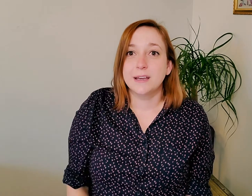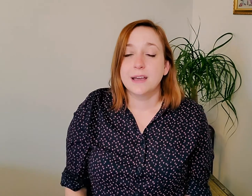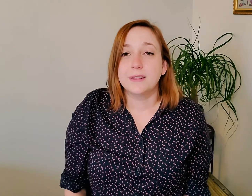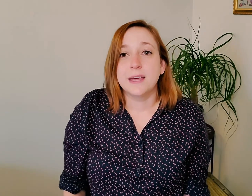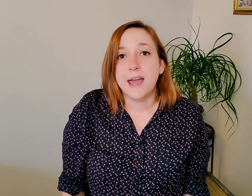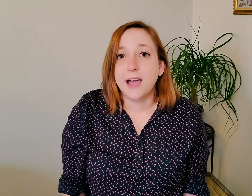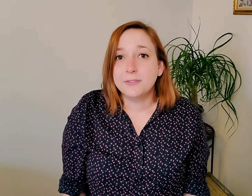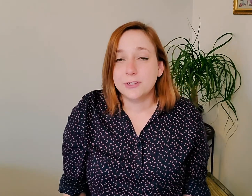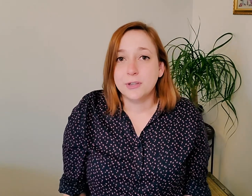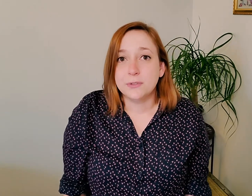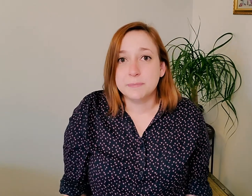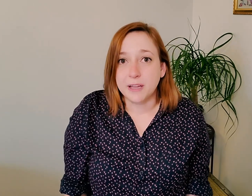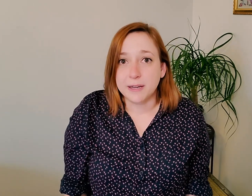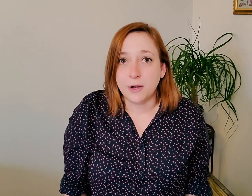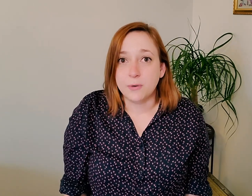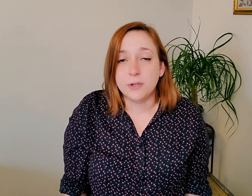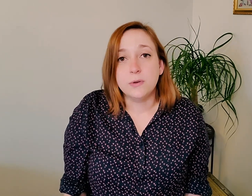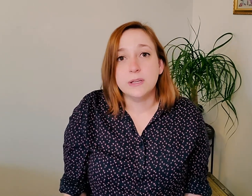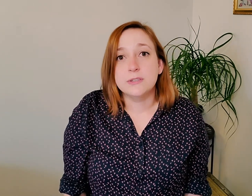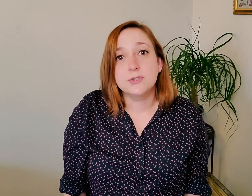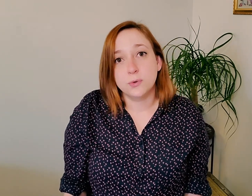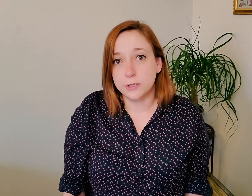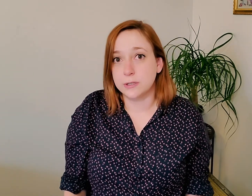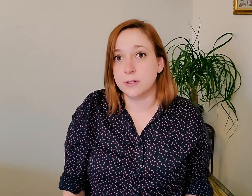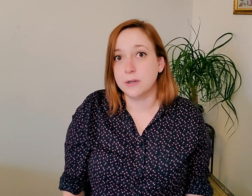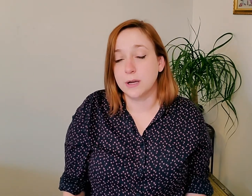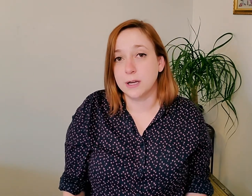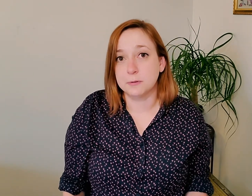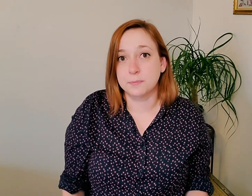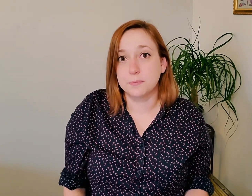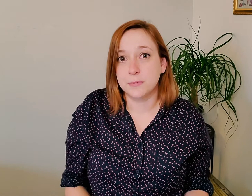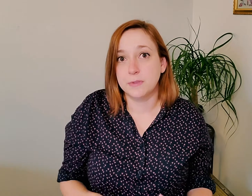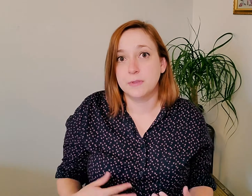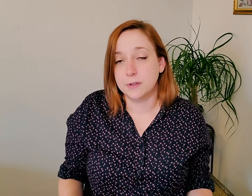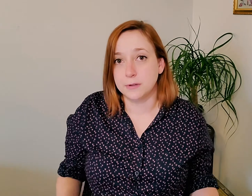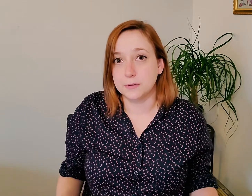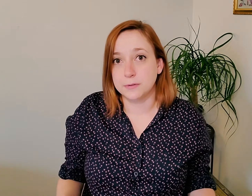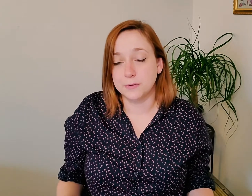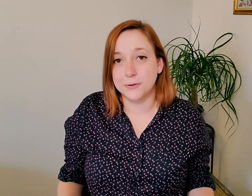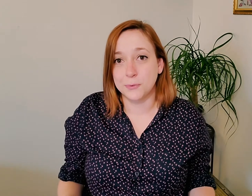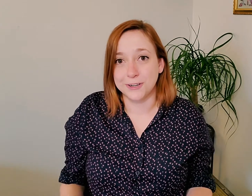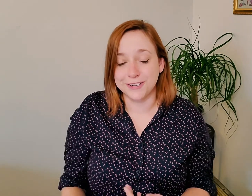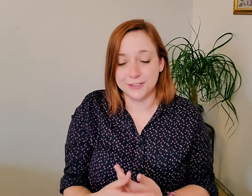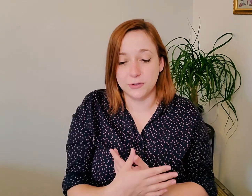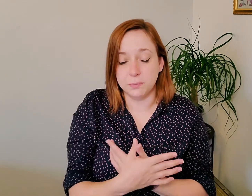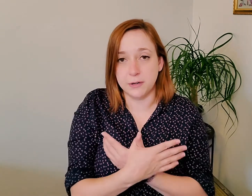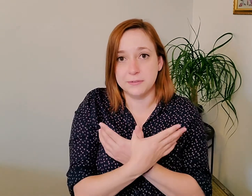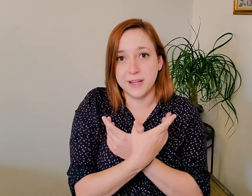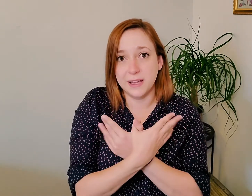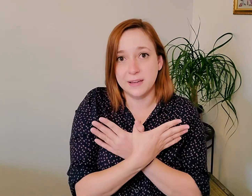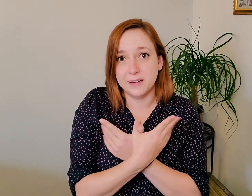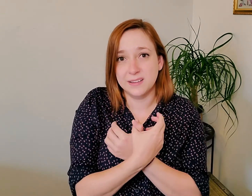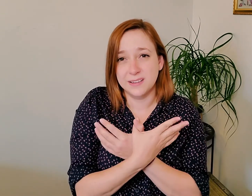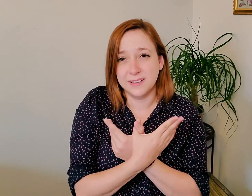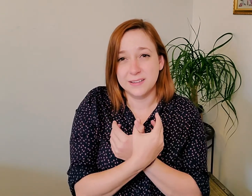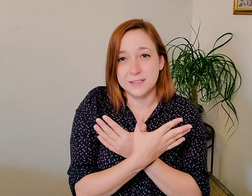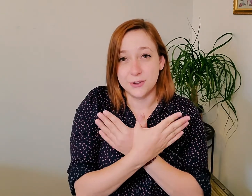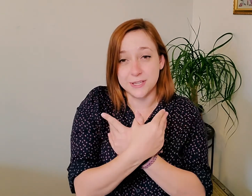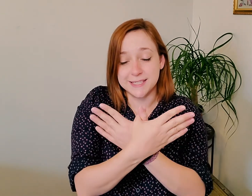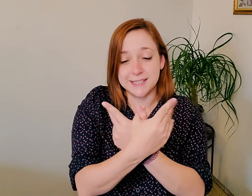And then after you spell it out, you can shorten the word to butterfly. So this is the sign